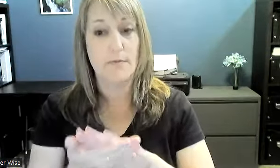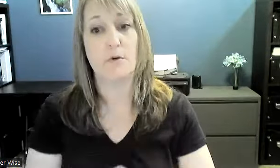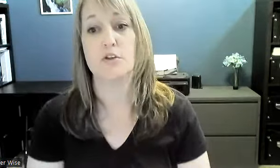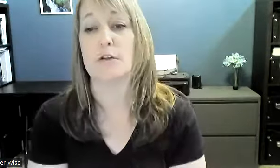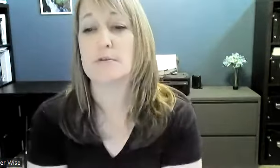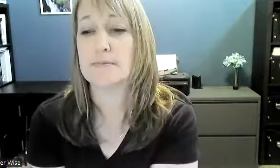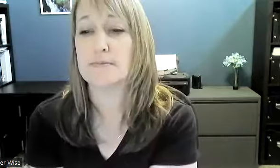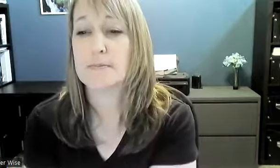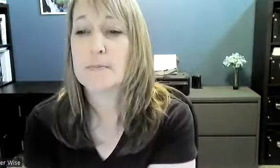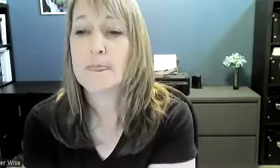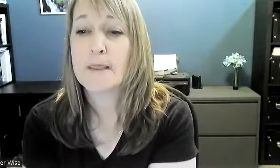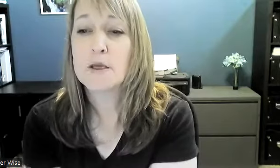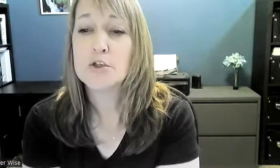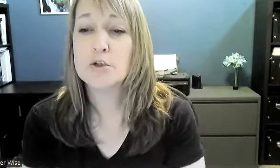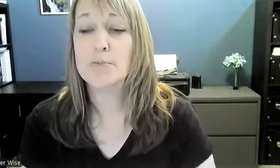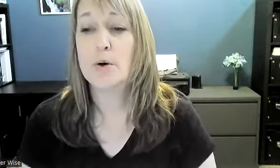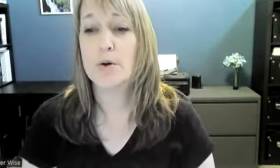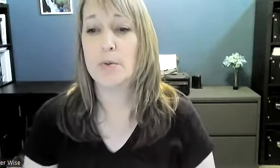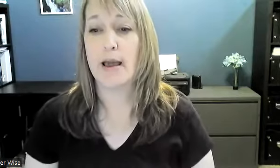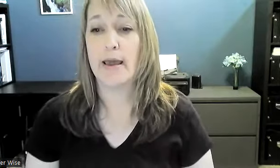fold your clothes. To put away